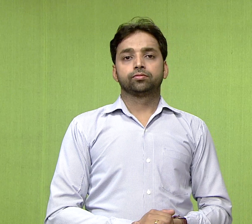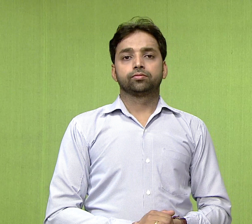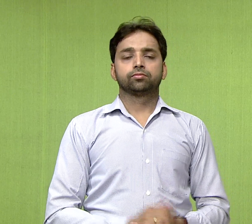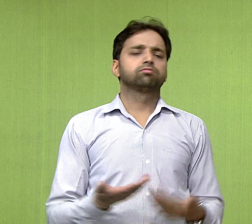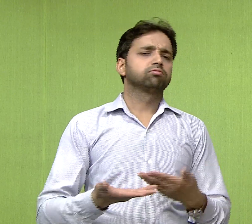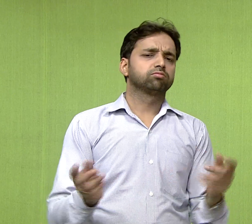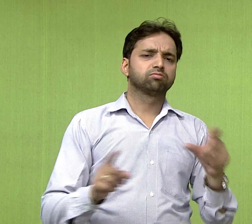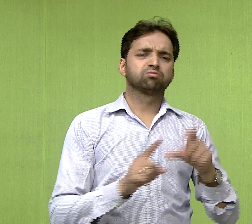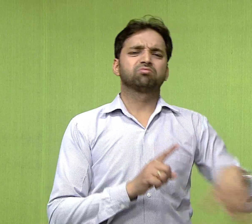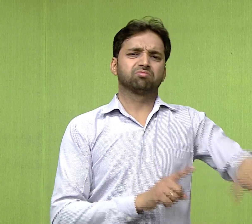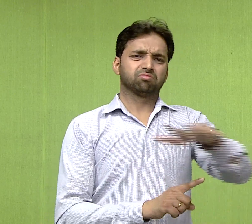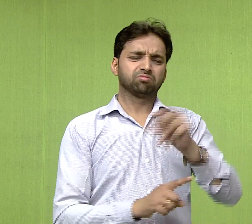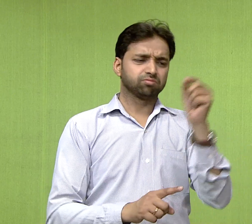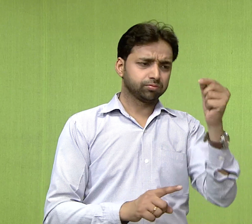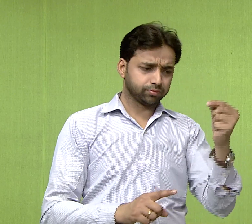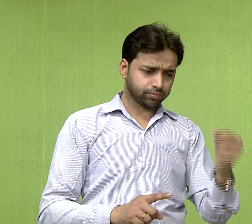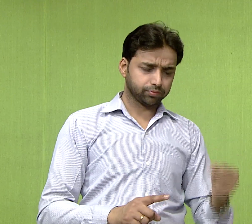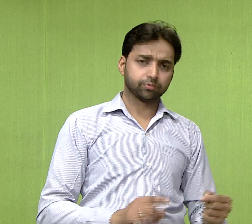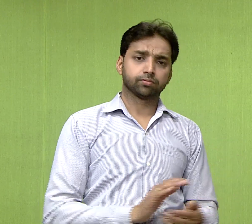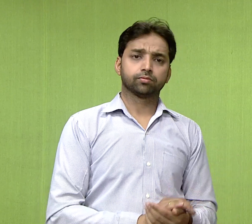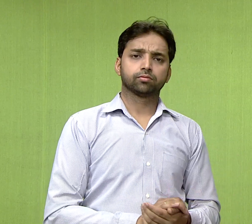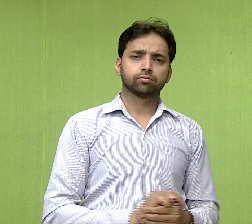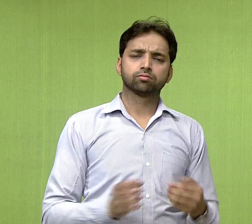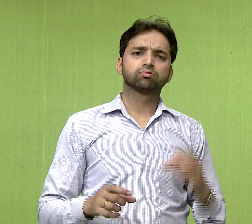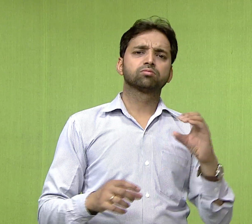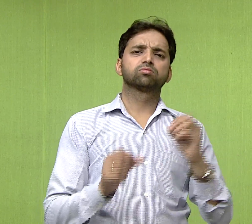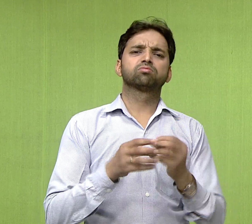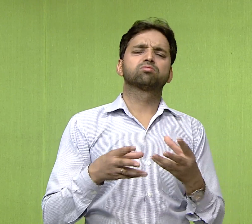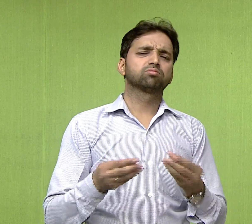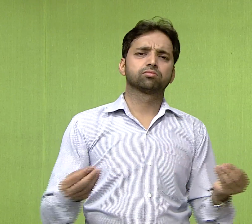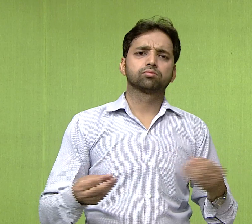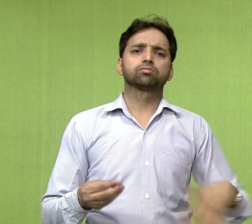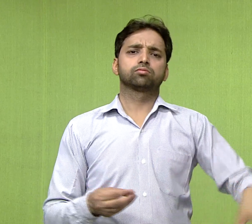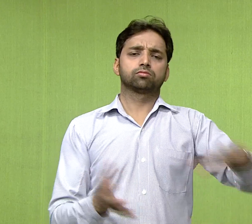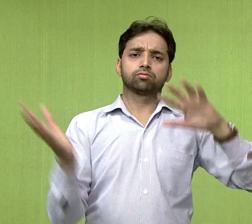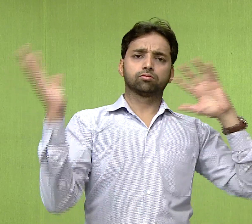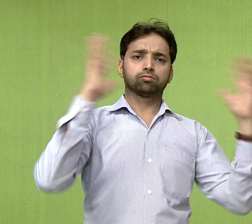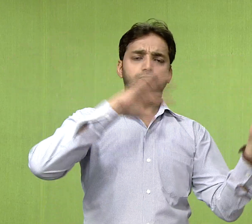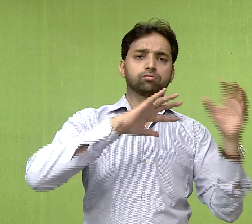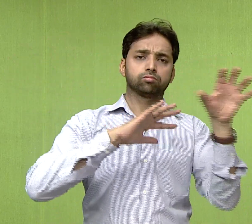There are certain points which are common to all cultures in the world.